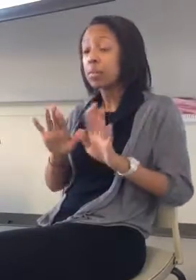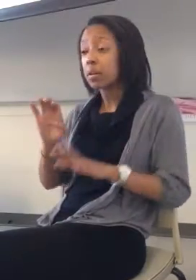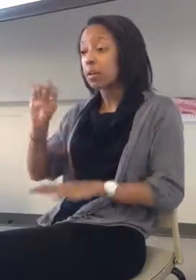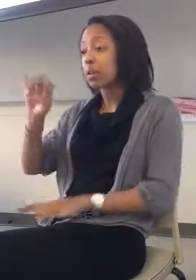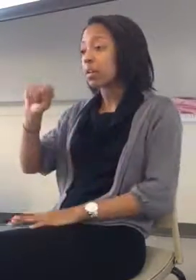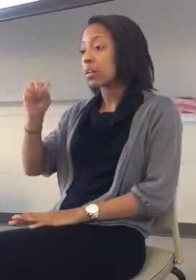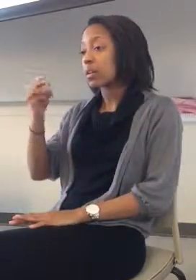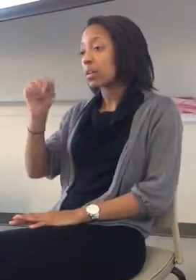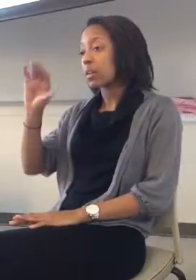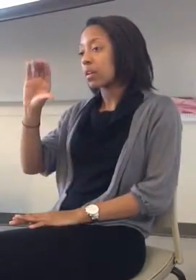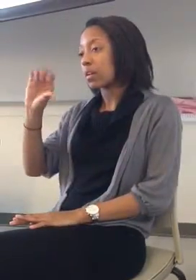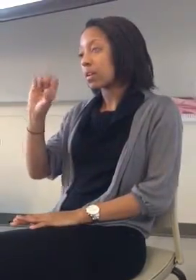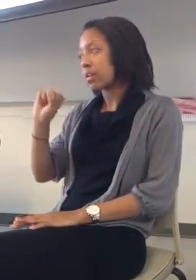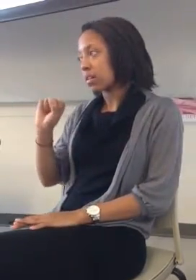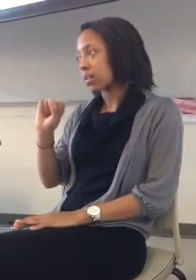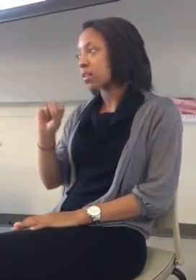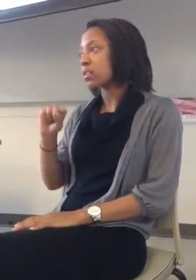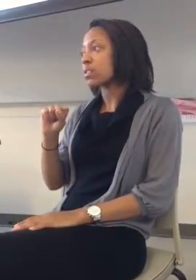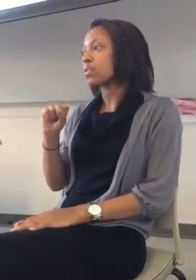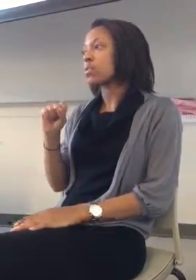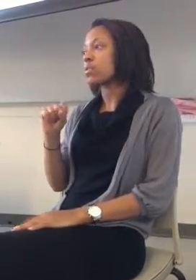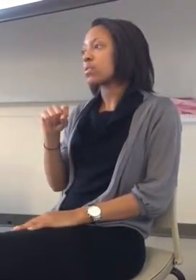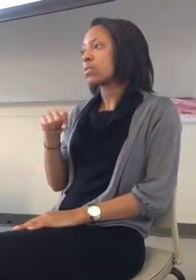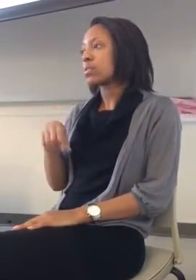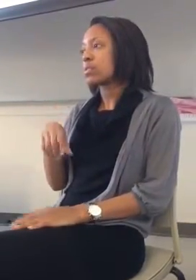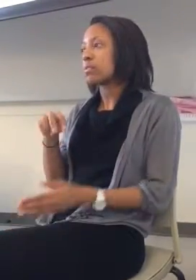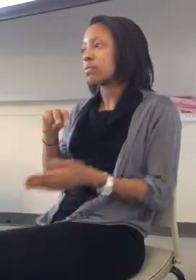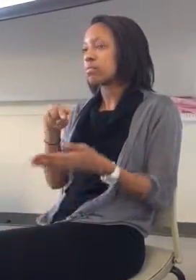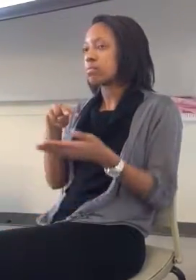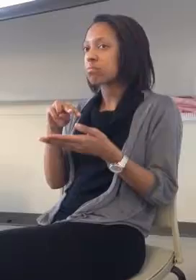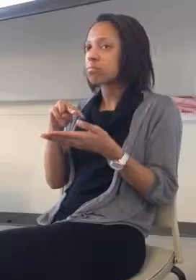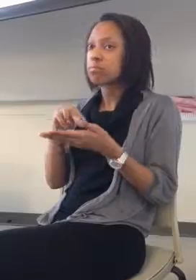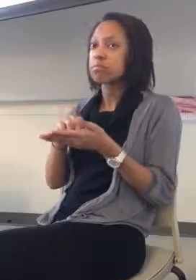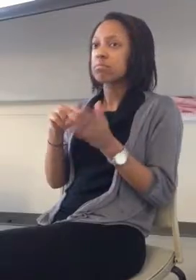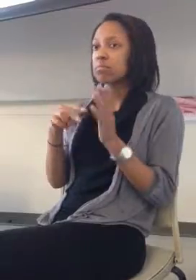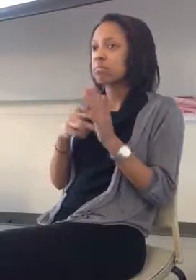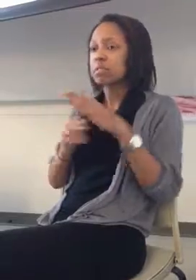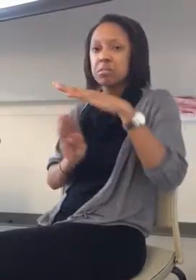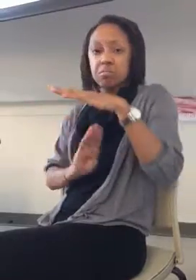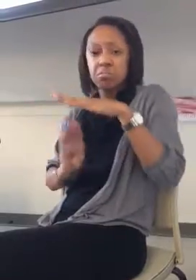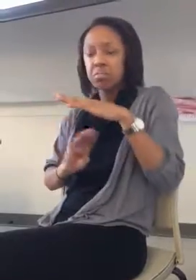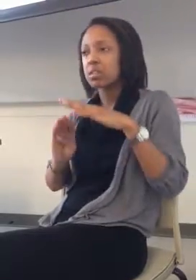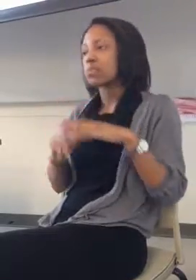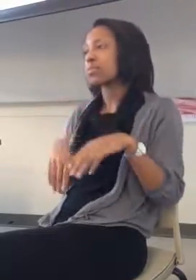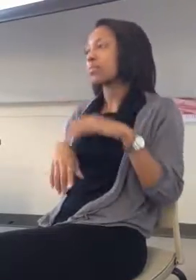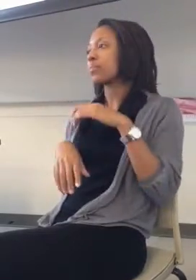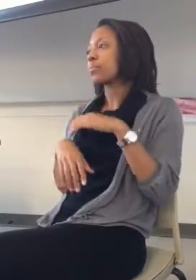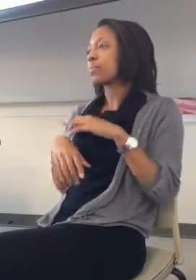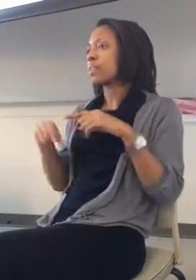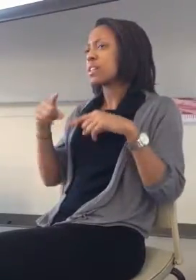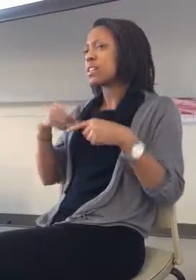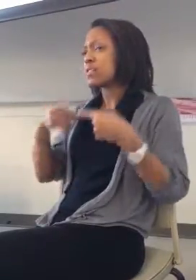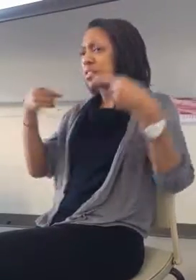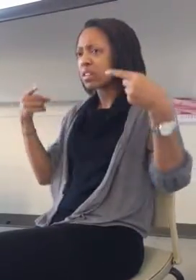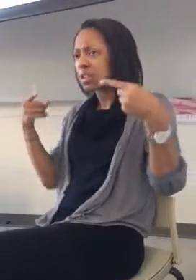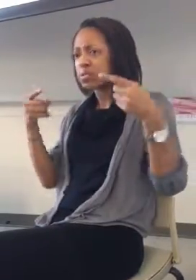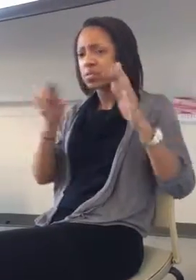be. Is there a conflict sometimes between the code of ethics and your own personal ethics? Sure. What happens with